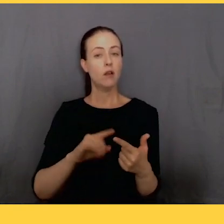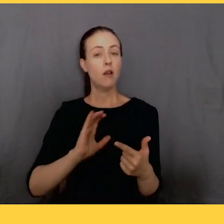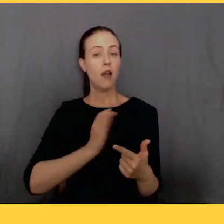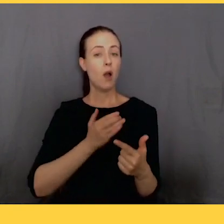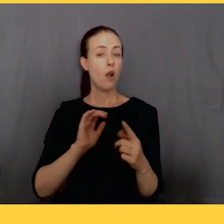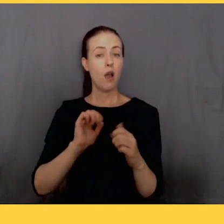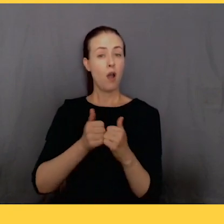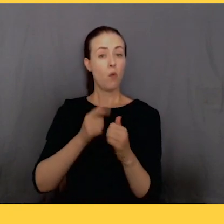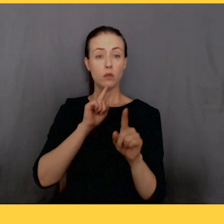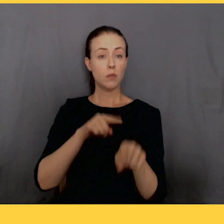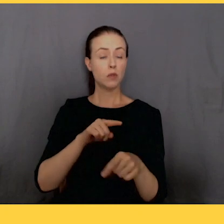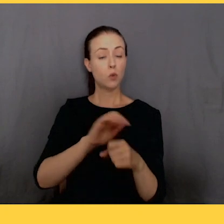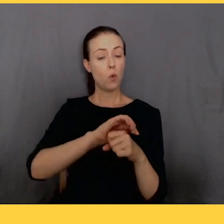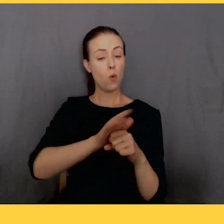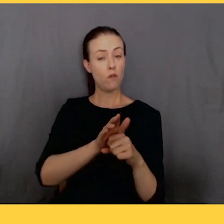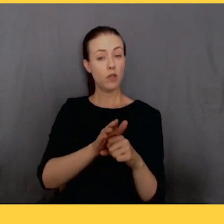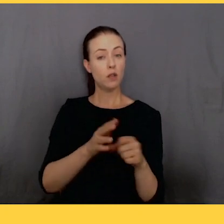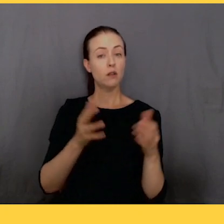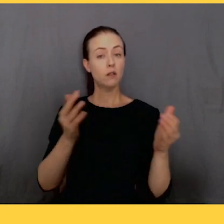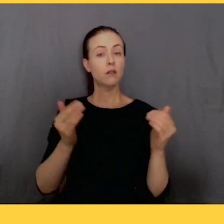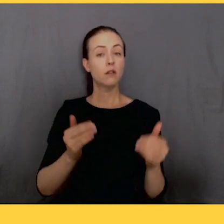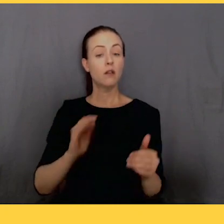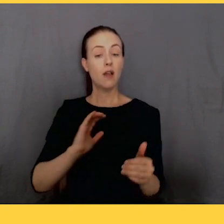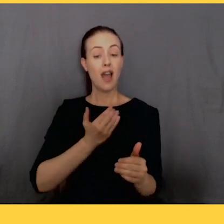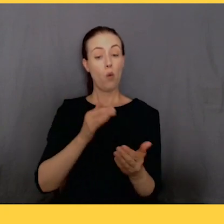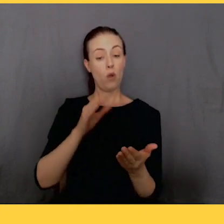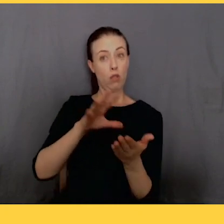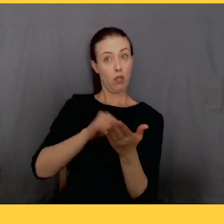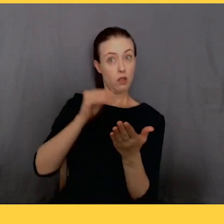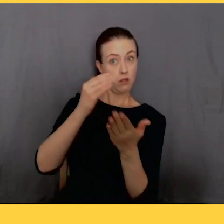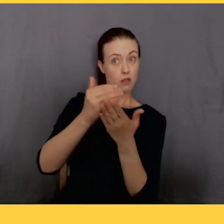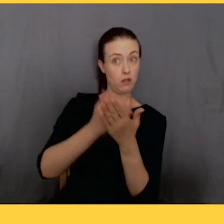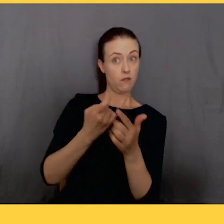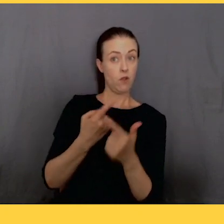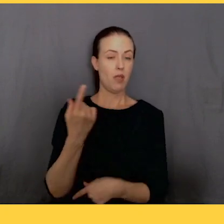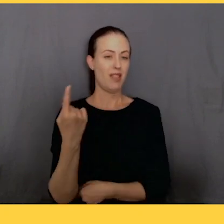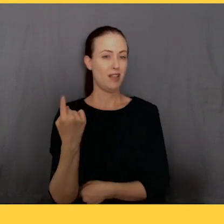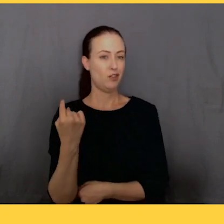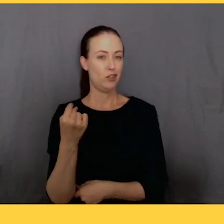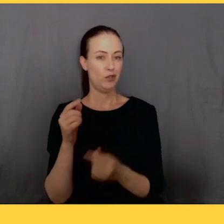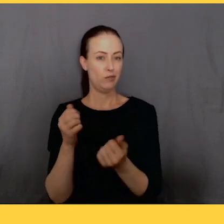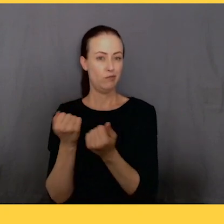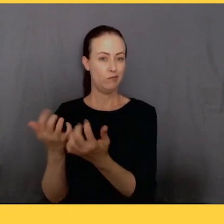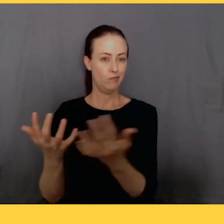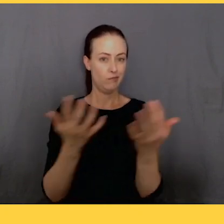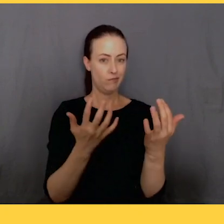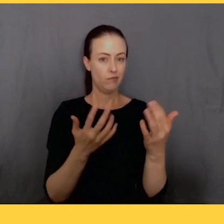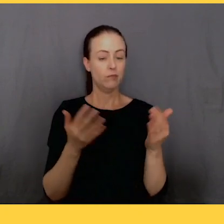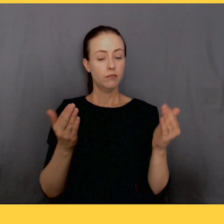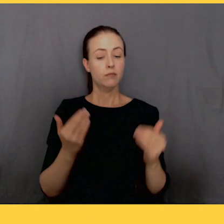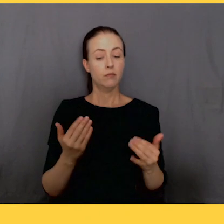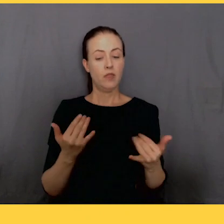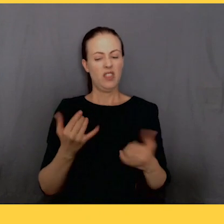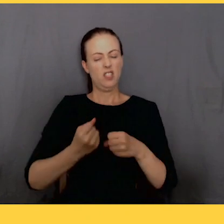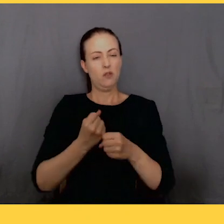COVID-19, review 2019 lessons learned from last year's wildfire season, and discuss what's new for